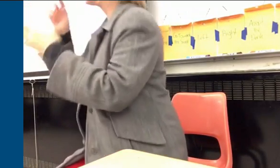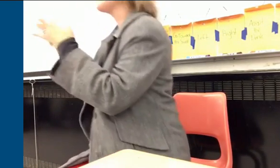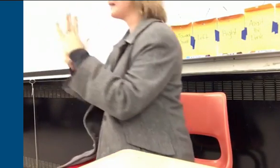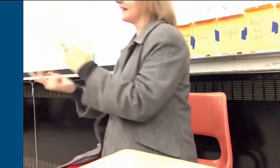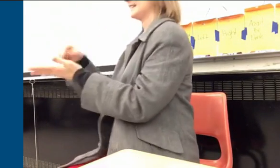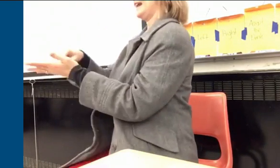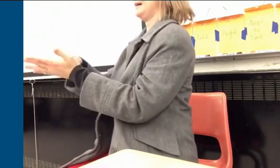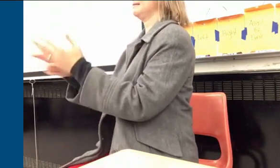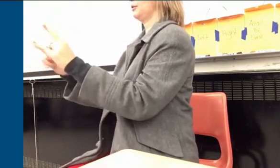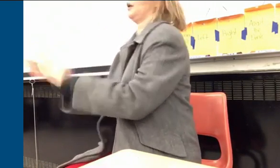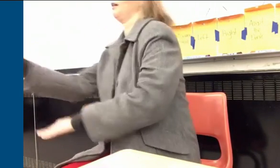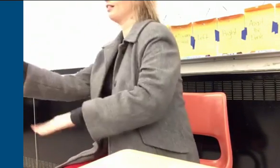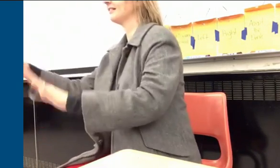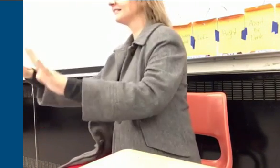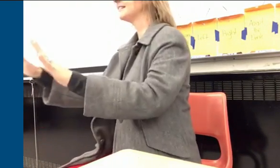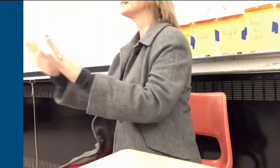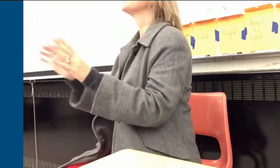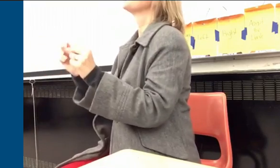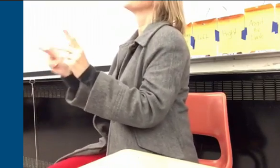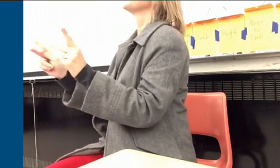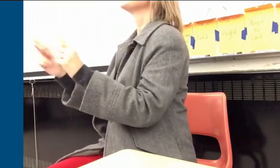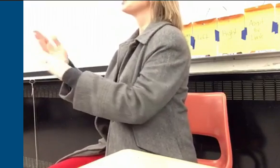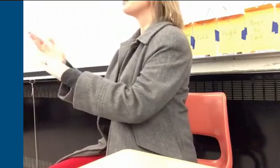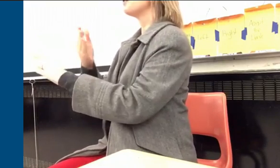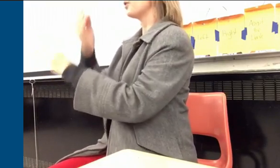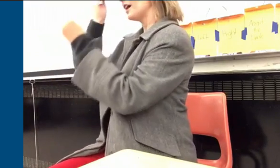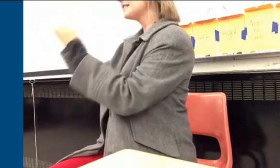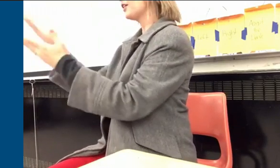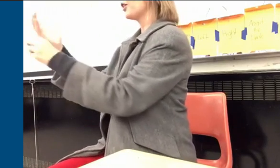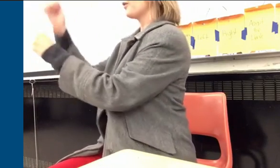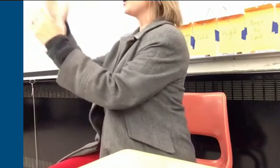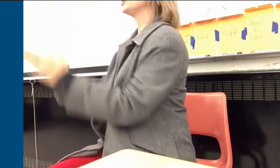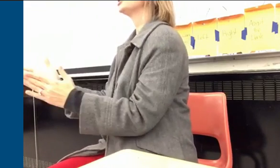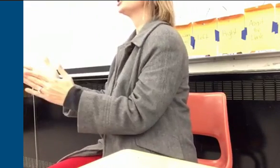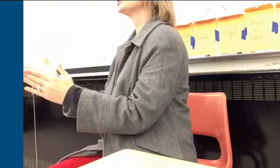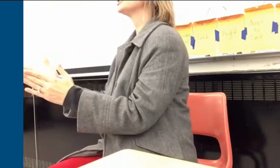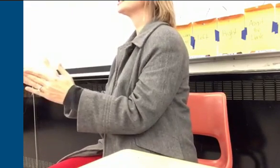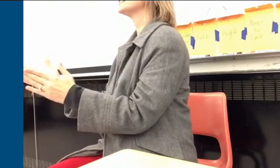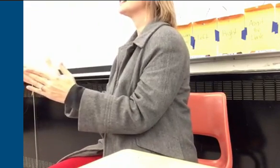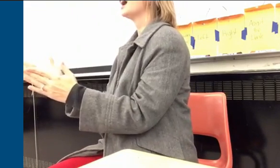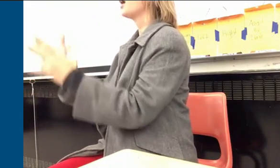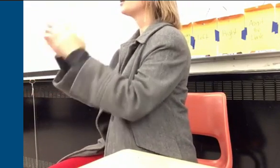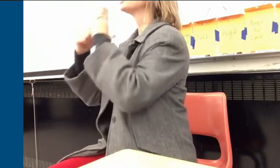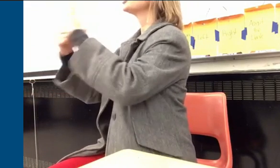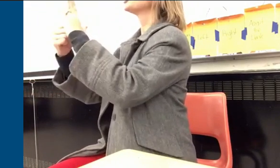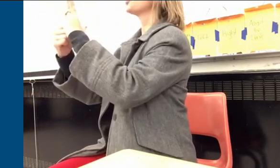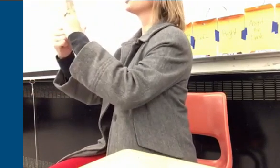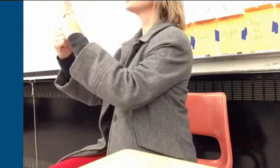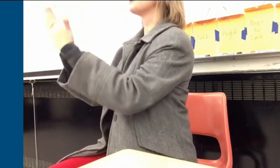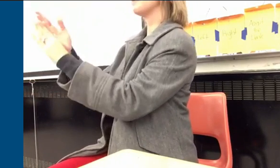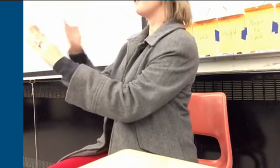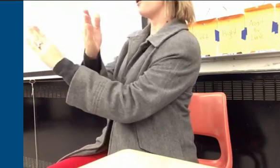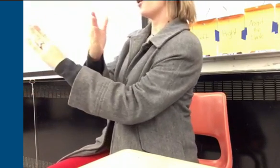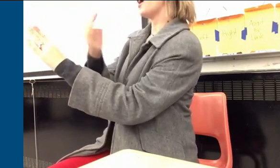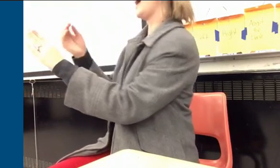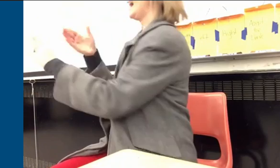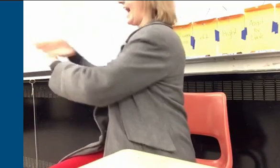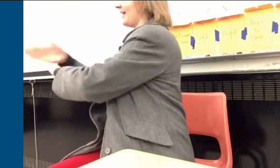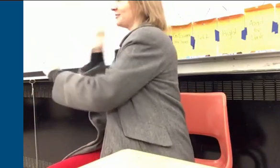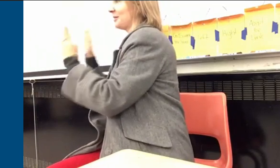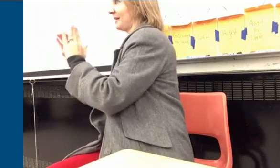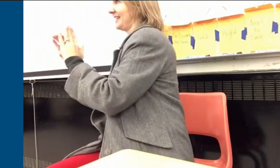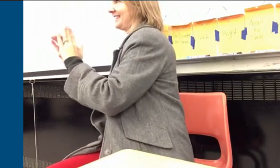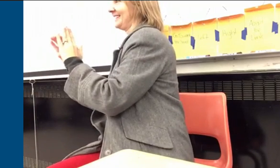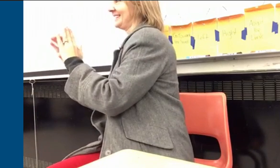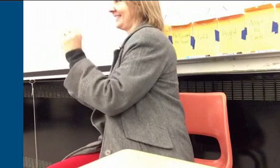up, okay? So before we reveal the winners really quickly, I want to show you some before and after